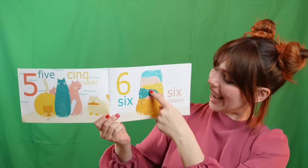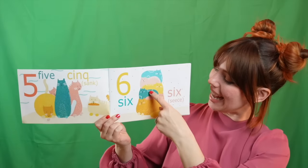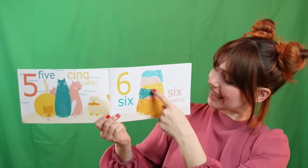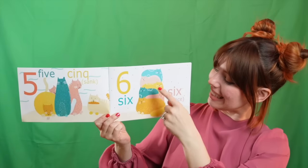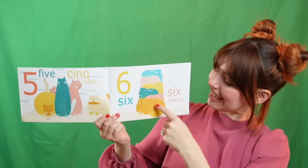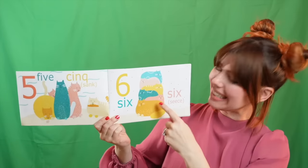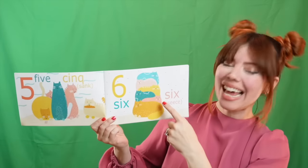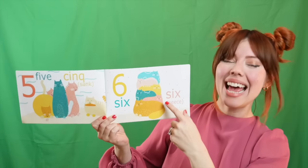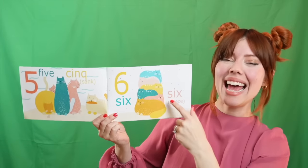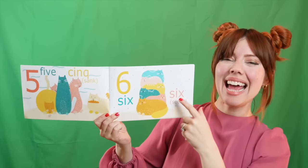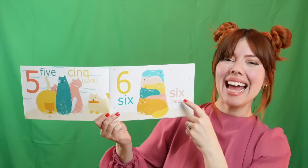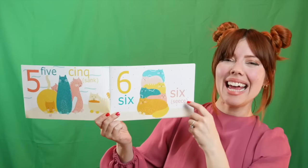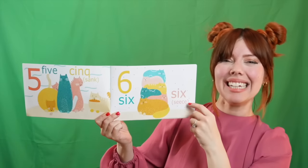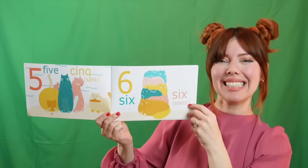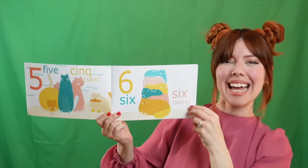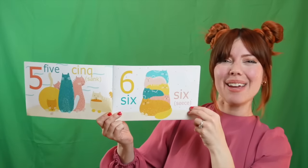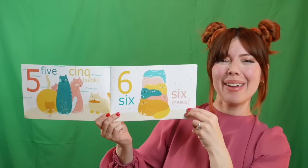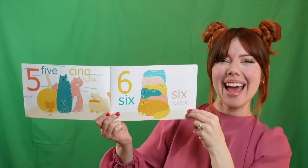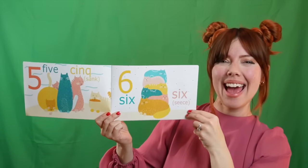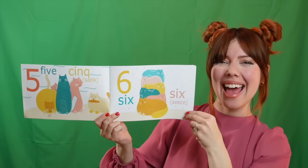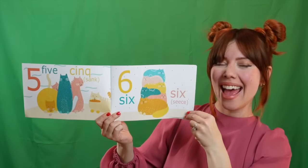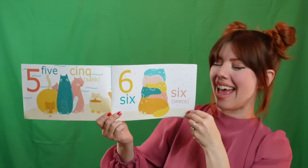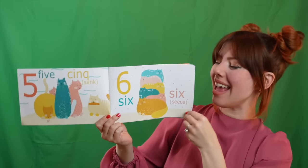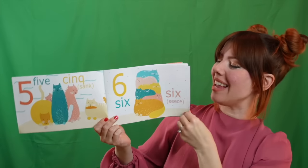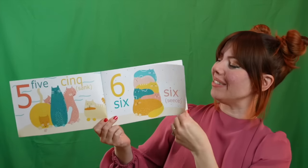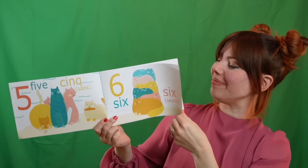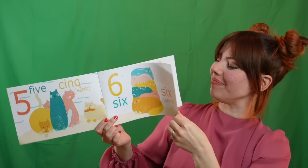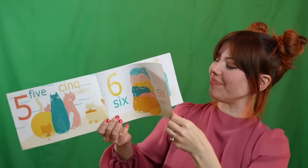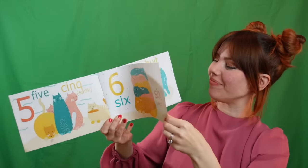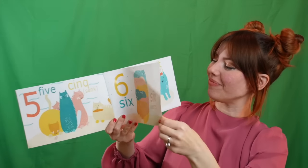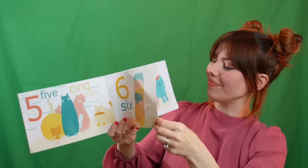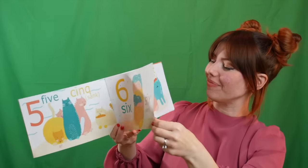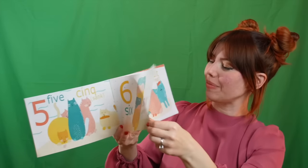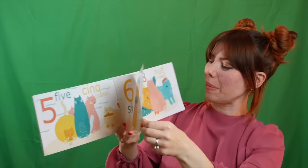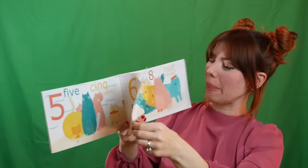quatre, cinq. Très bien.